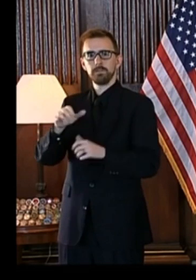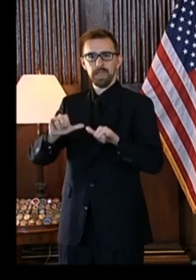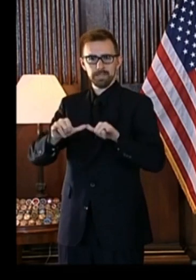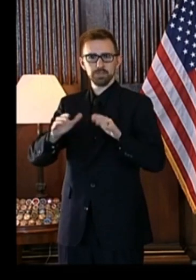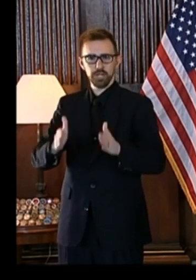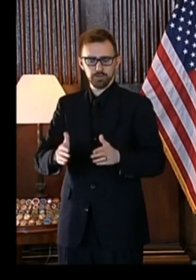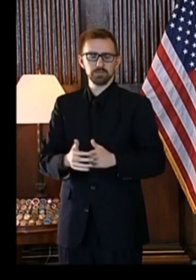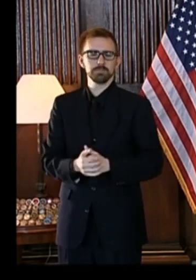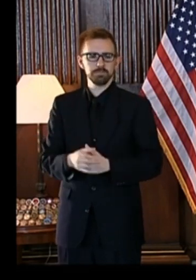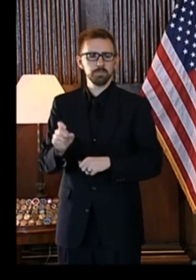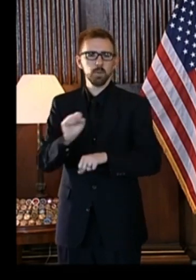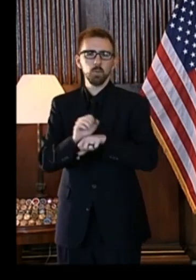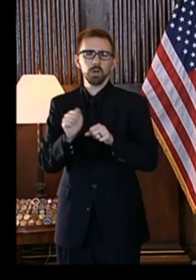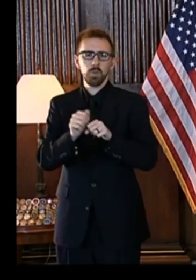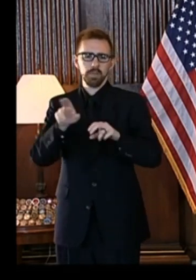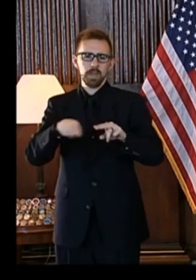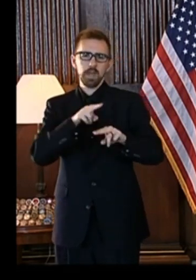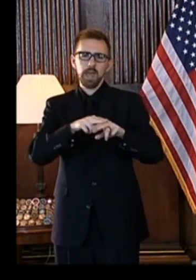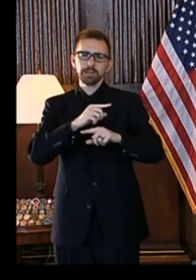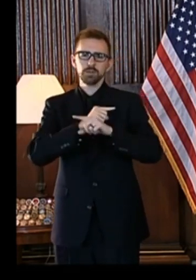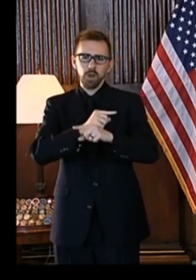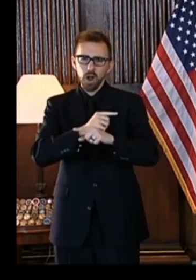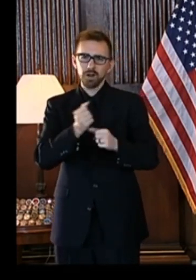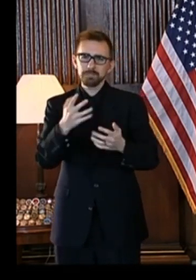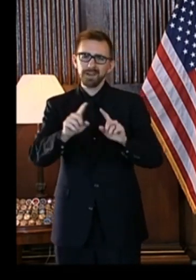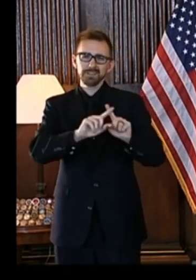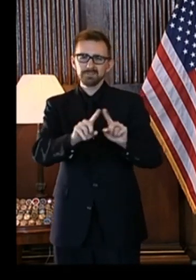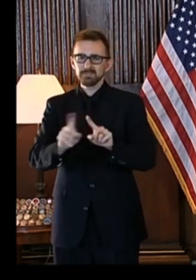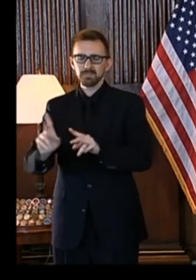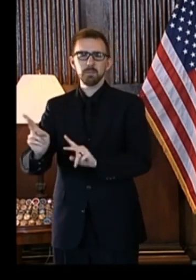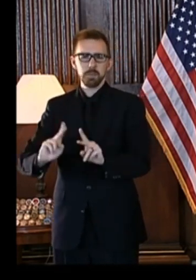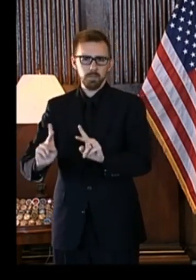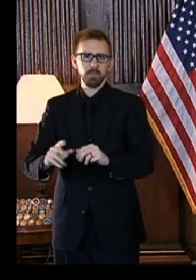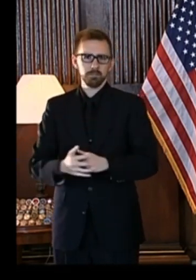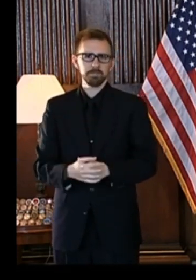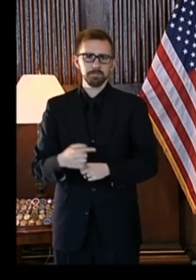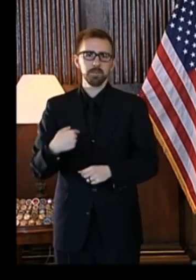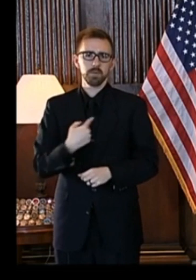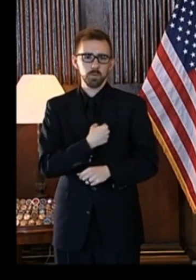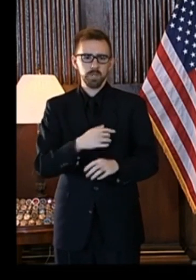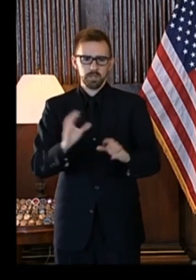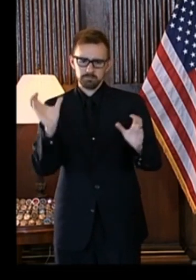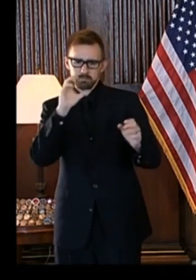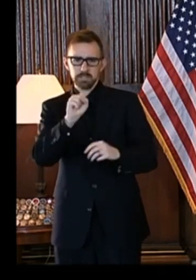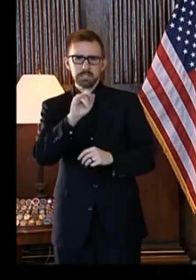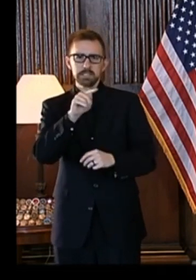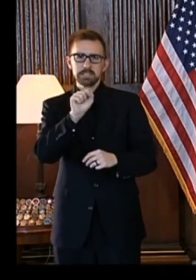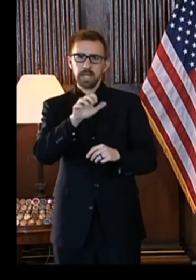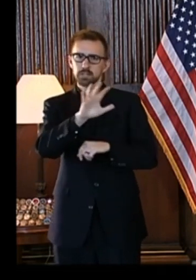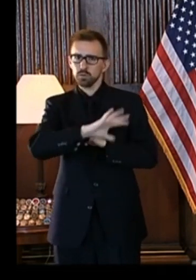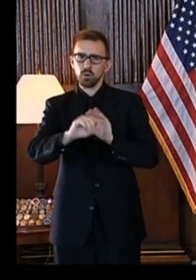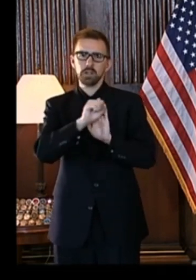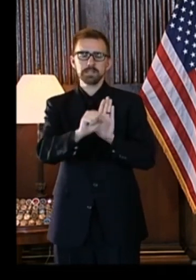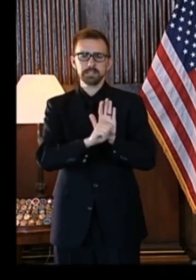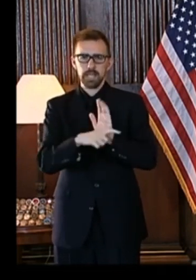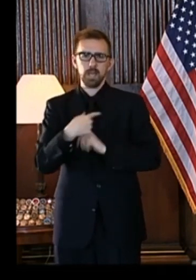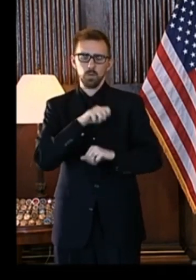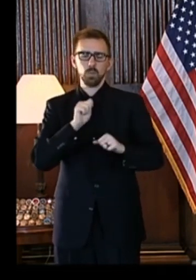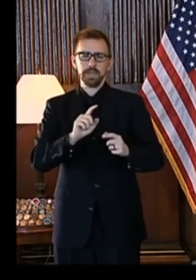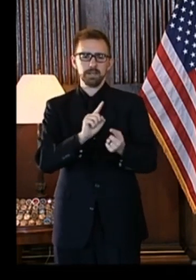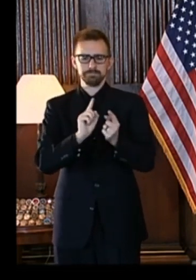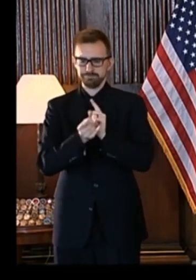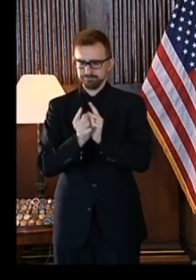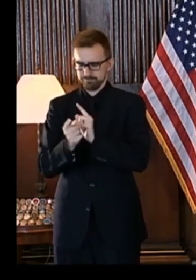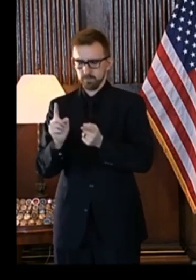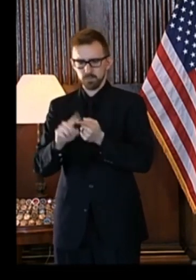the National Guard, with a lot of different people. But we're finding sites all over the state of Missouri that we can convert into